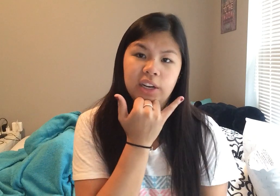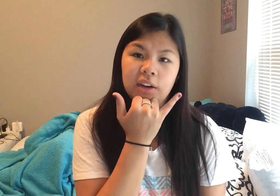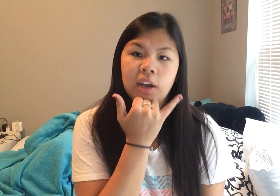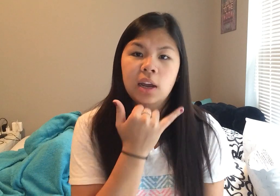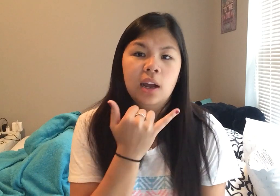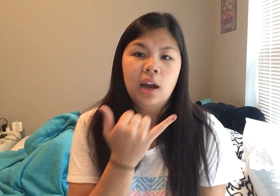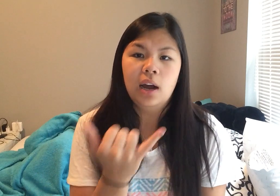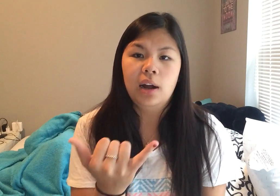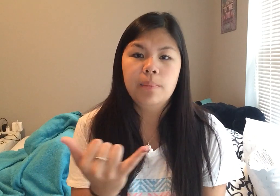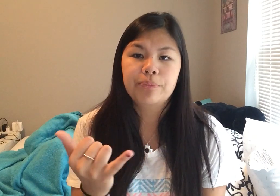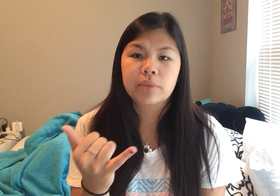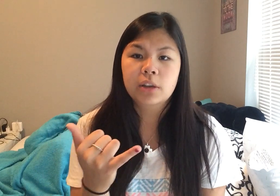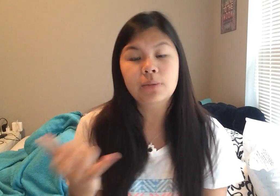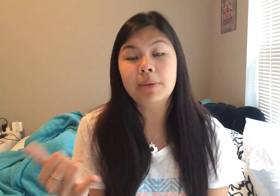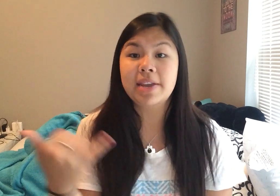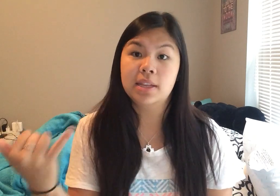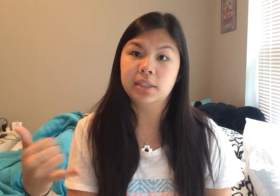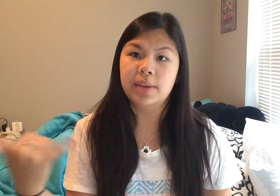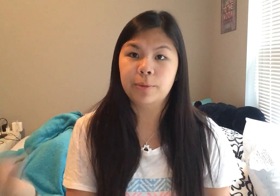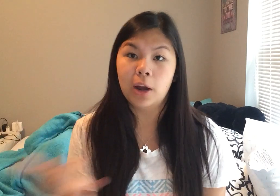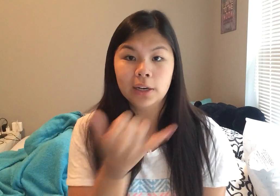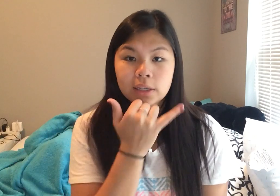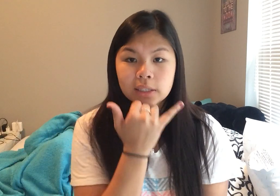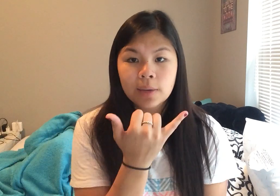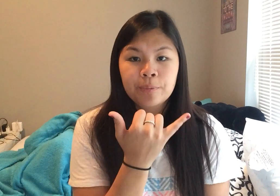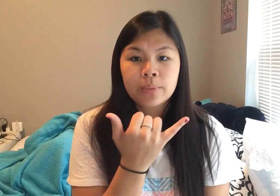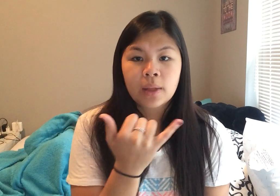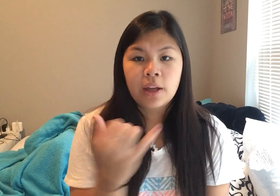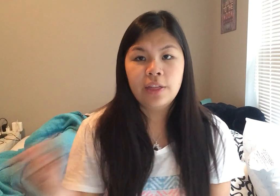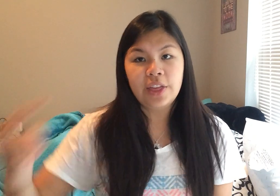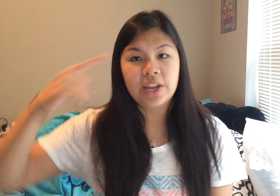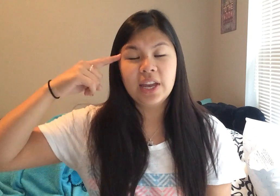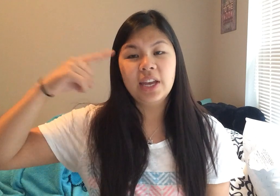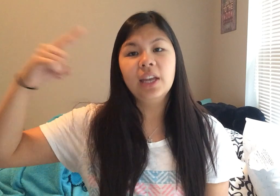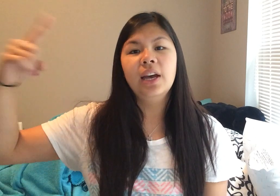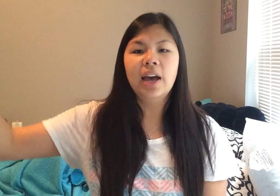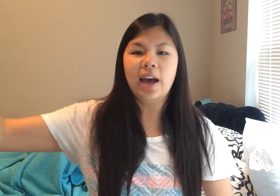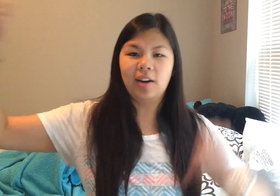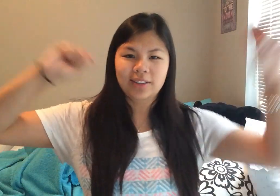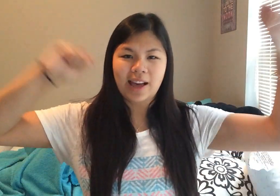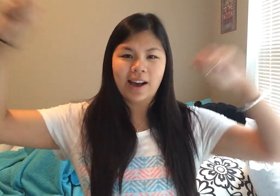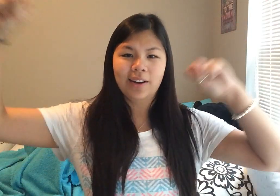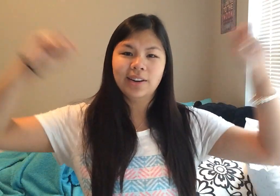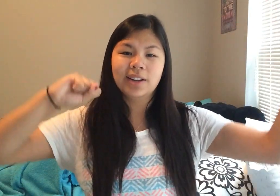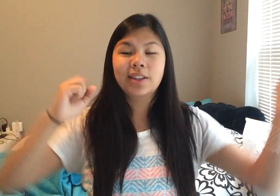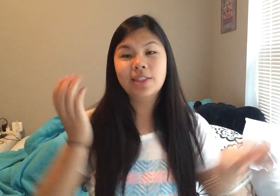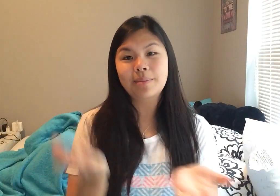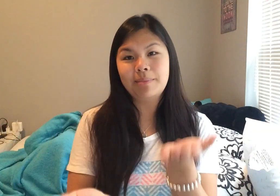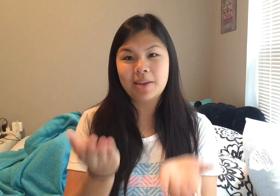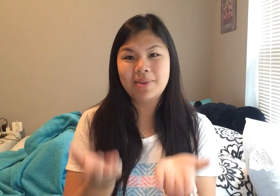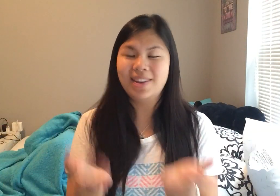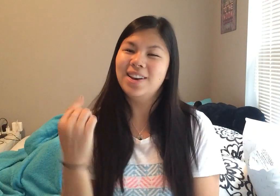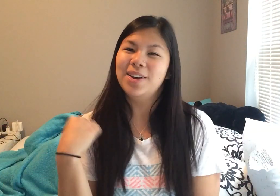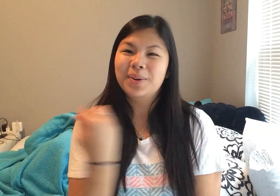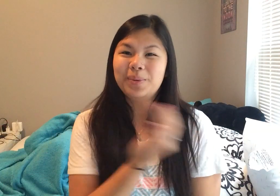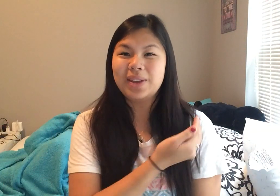chin, so like making the same wrongs. Thinking out loud that maybe